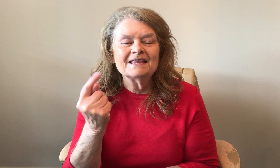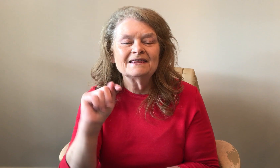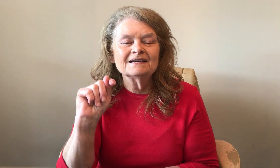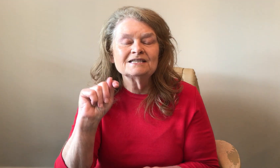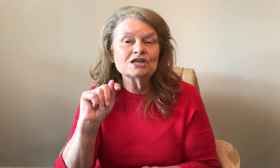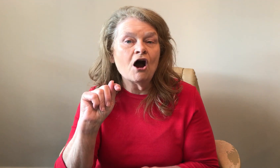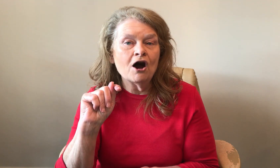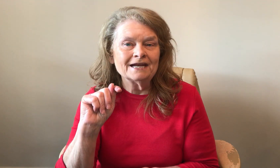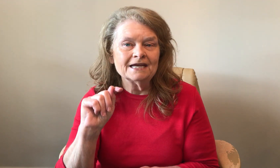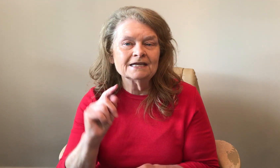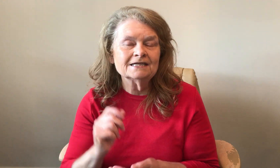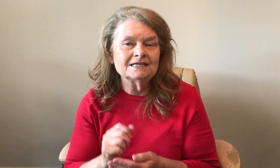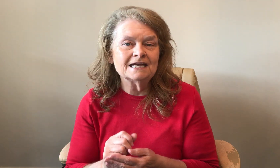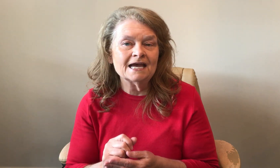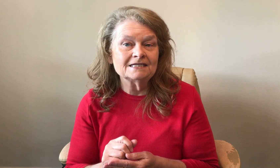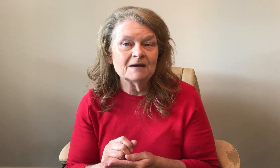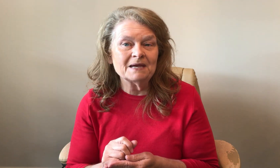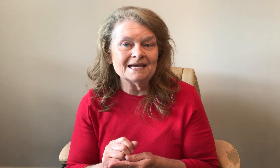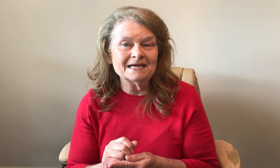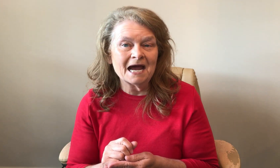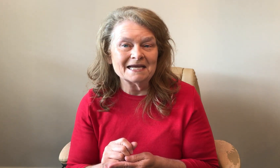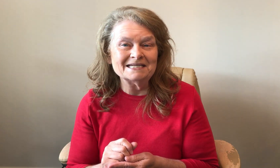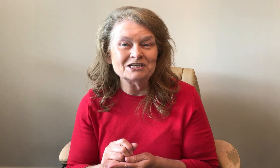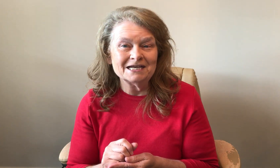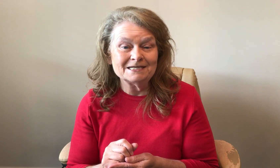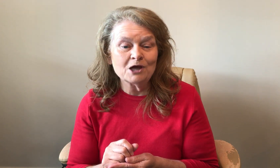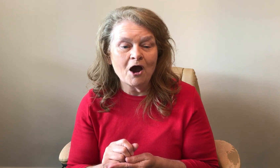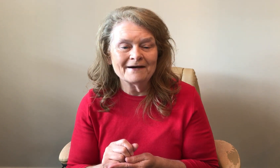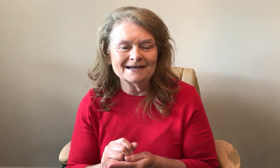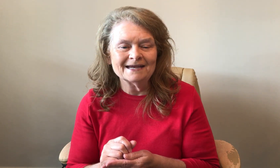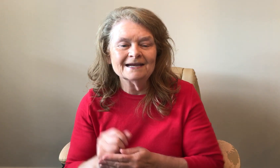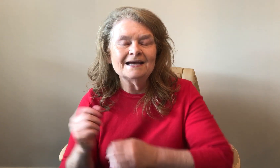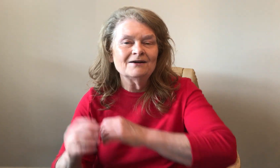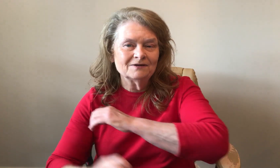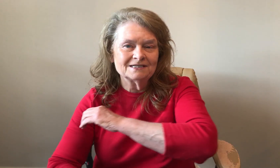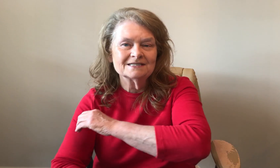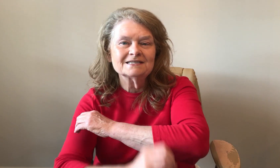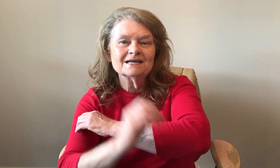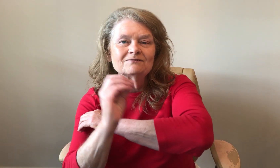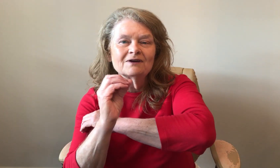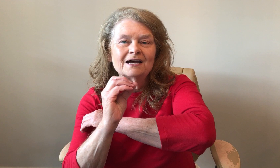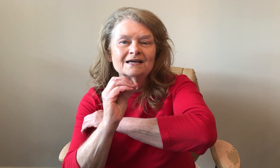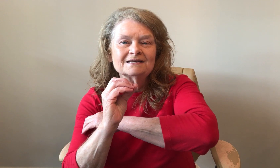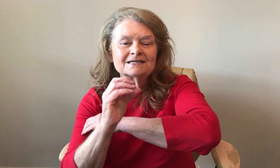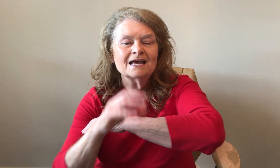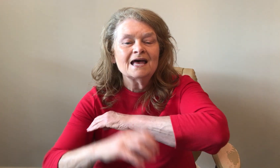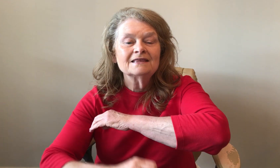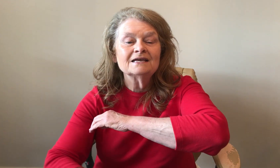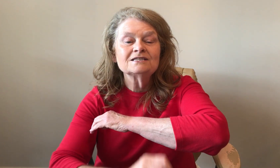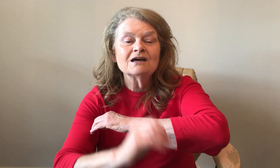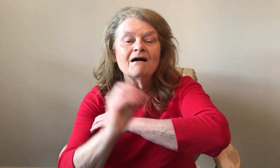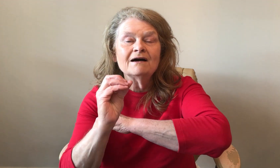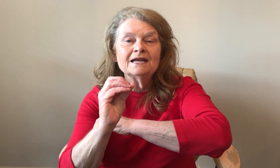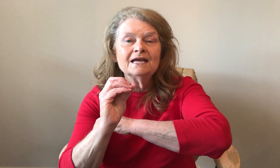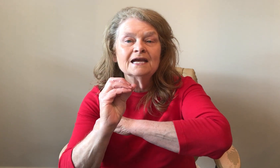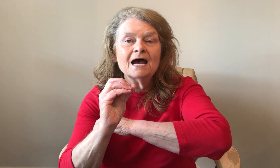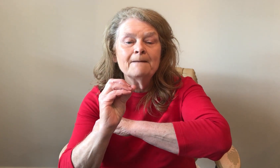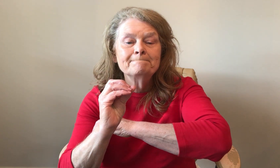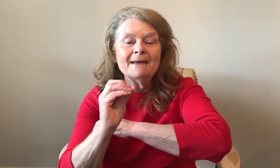The dawning, D-A-W-N-I-N-G, dawning, which is a sunrise. The dawning made